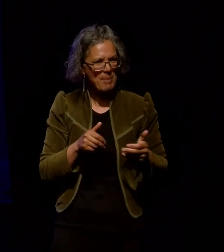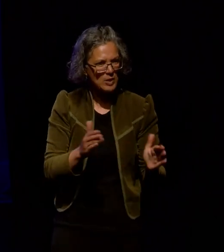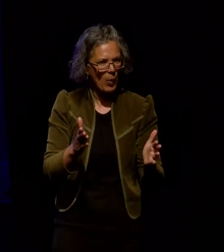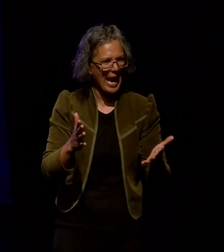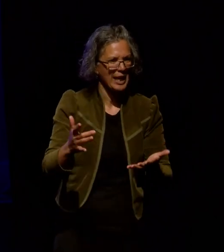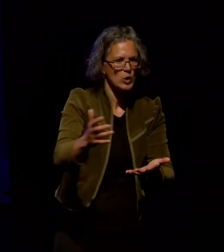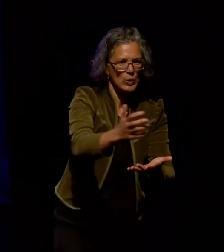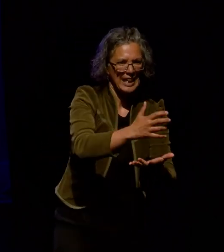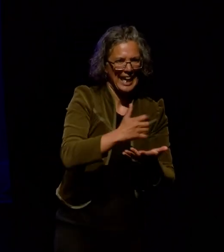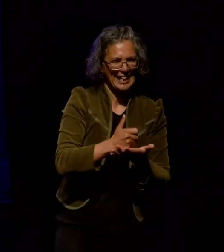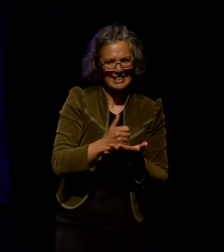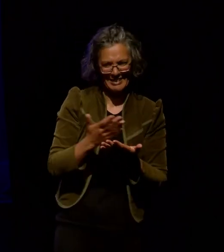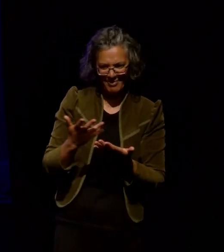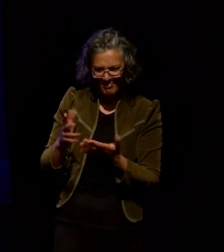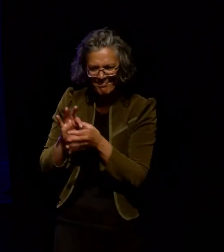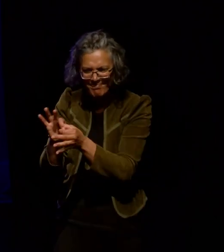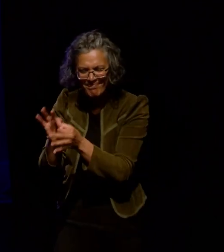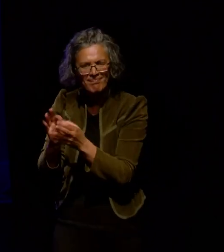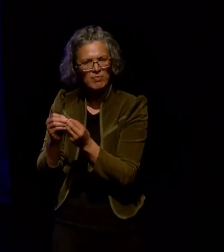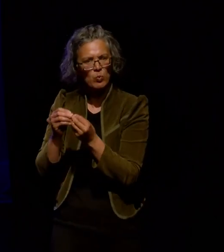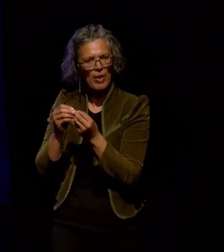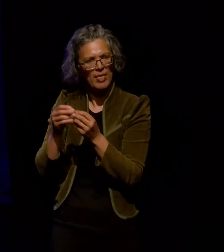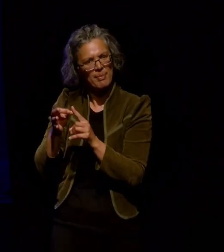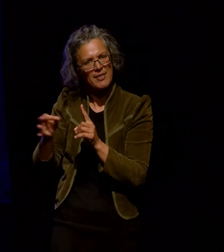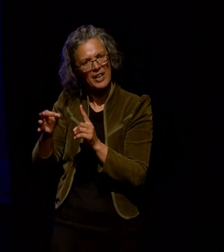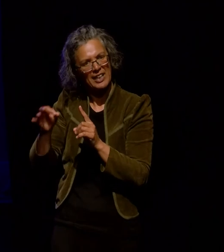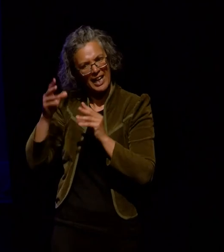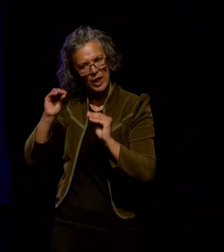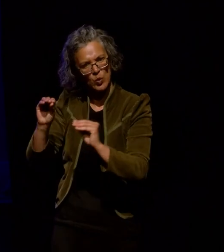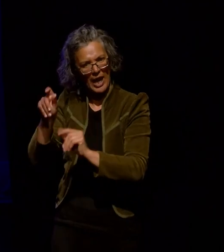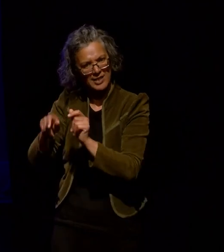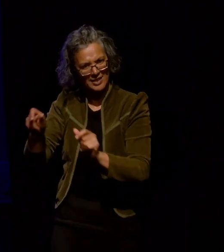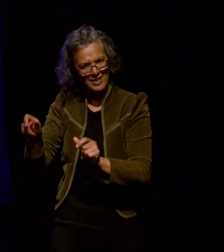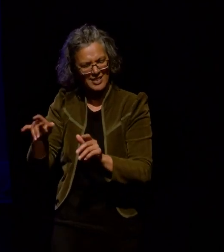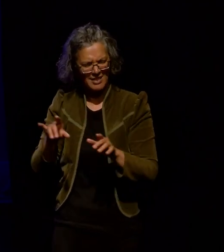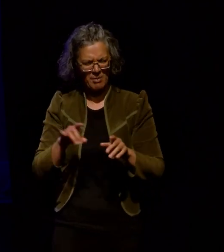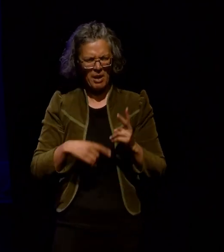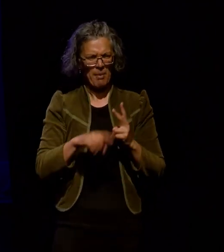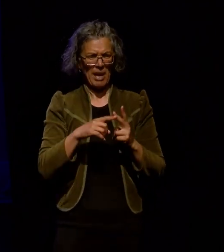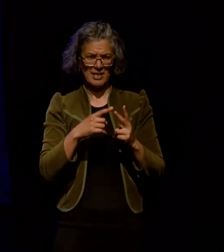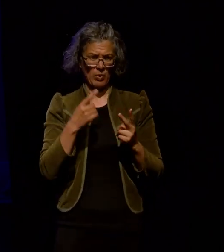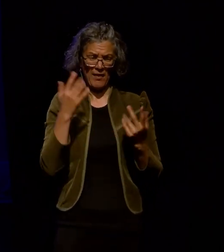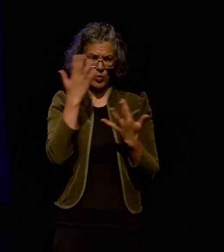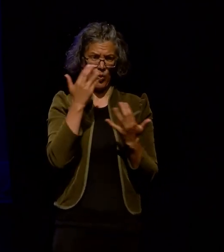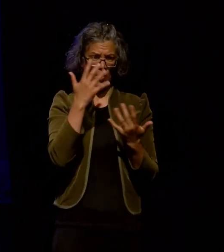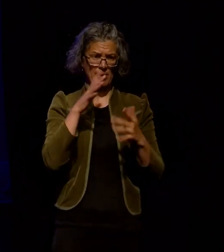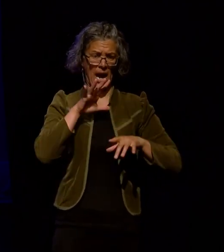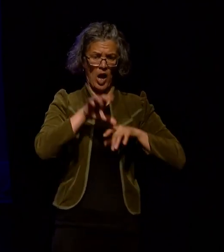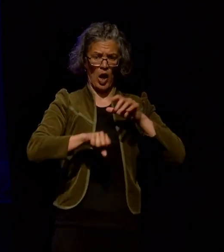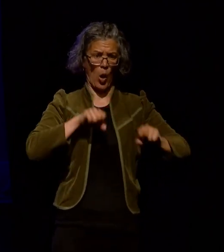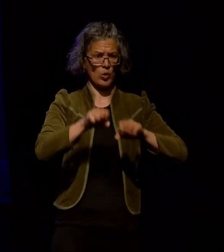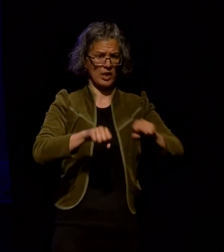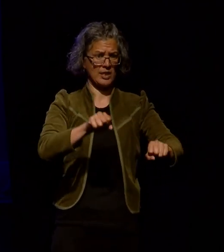with Pacific educators, but also some of the challenges around addressing some of the legacies of colonialism and how they've